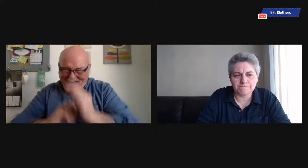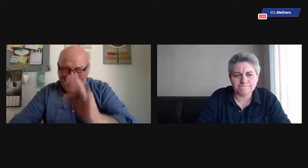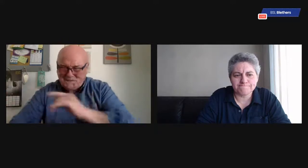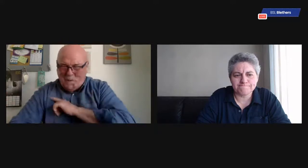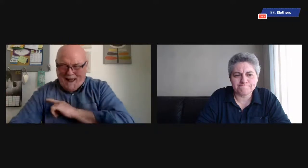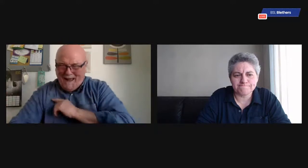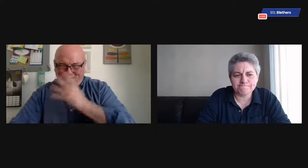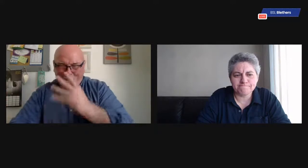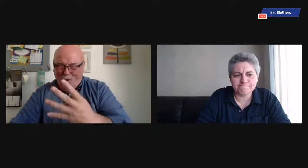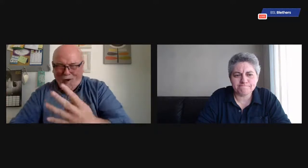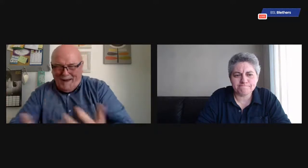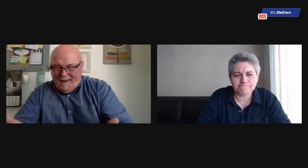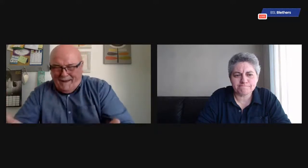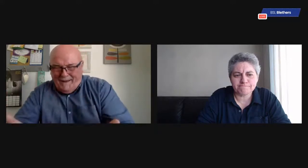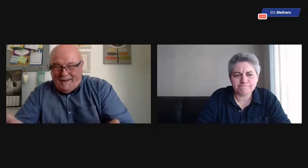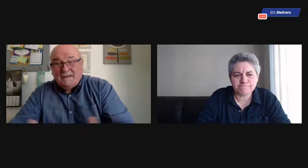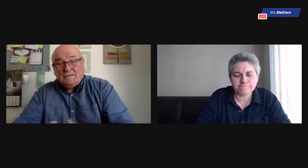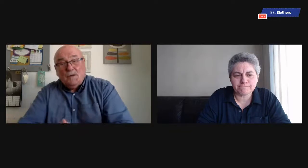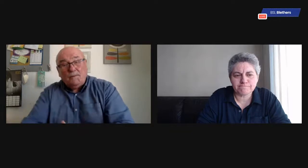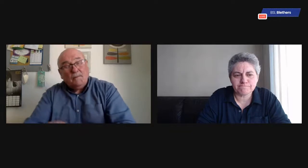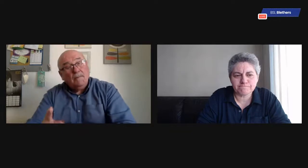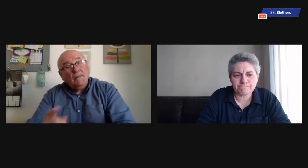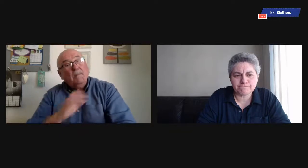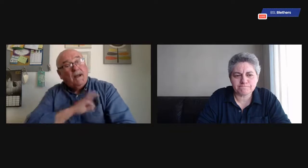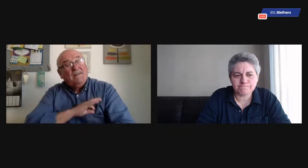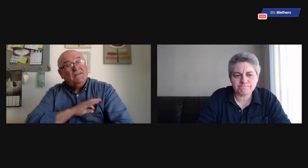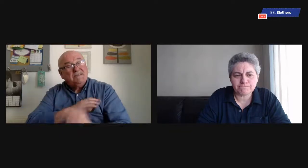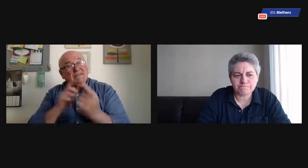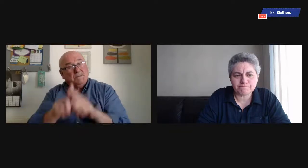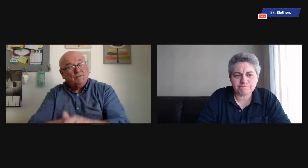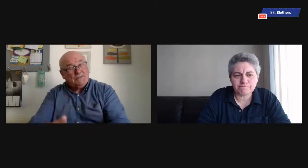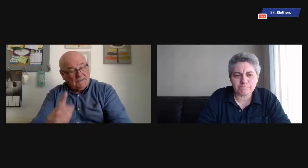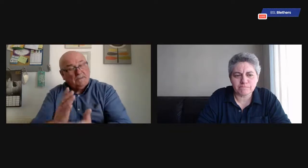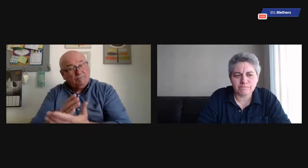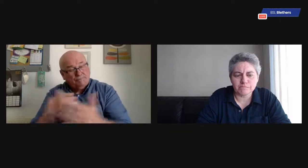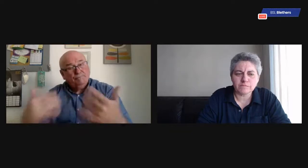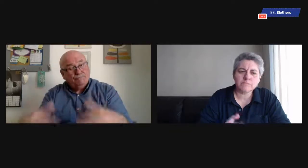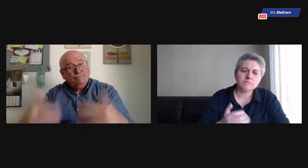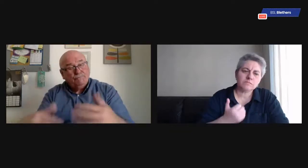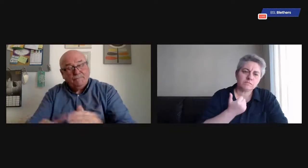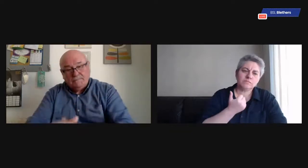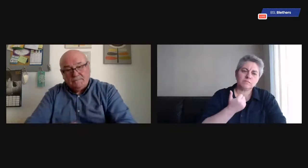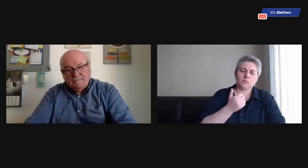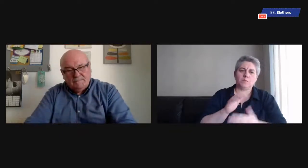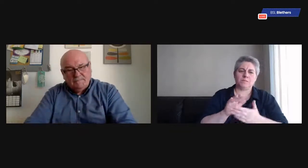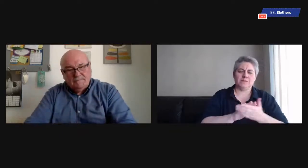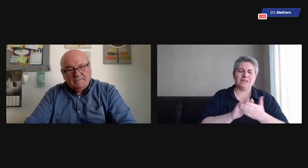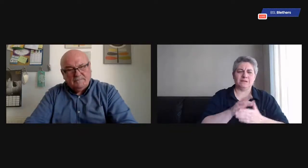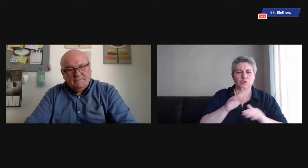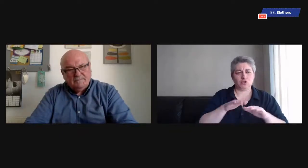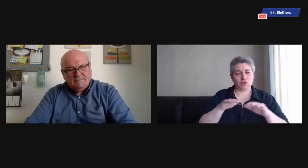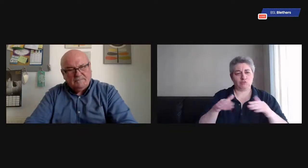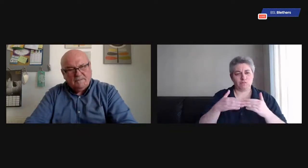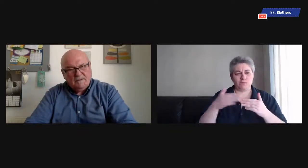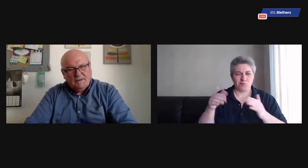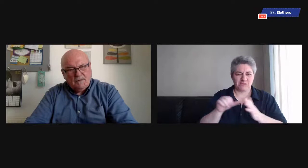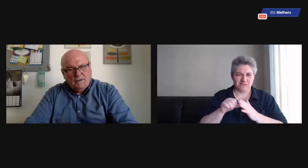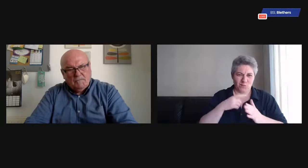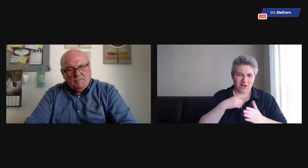there. Ah, and it doesn't matter if the person's age 4 or whatever, that can